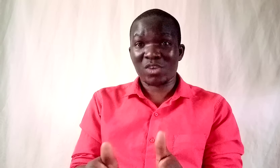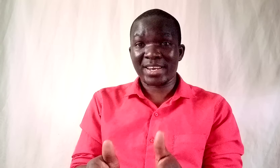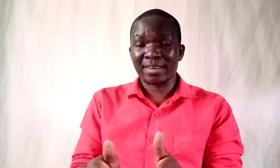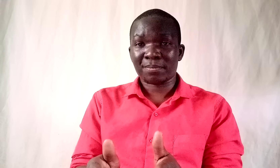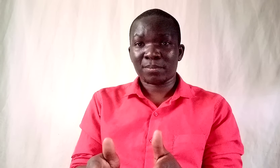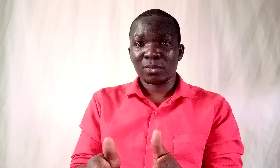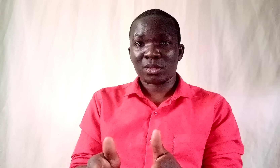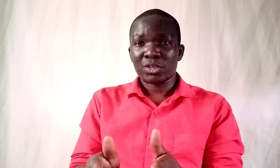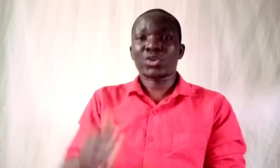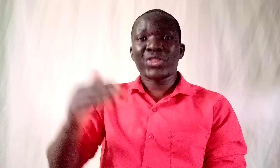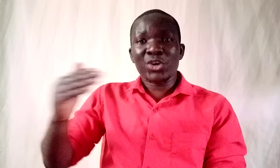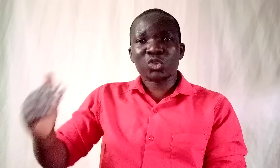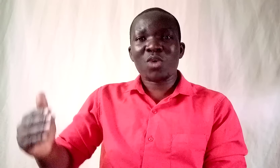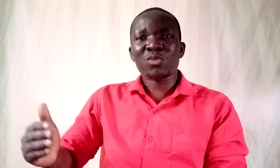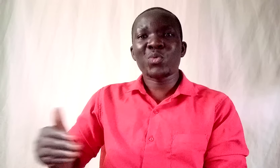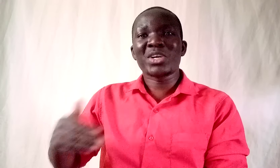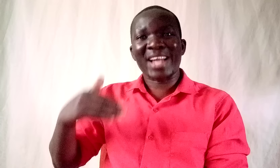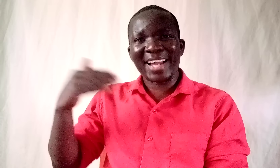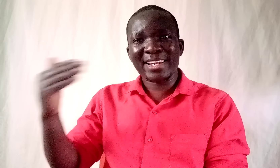already. So those one will learn